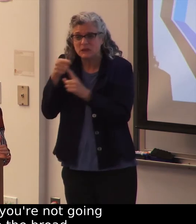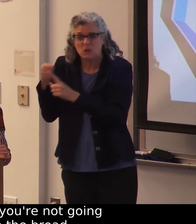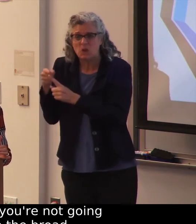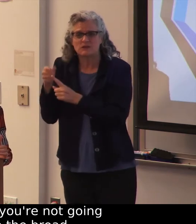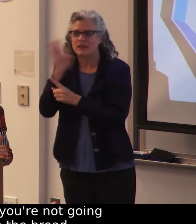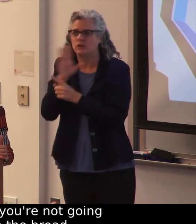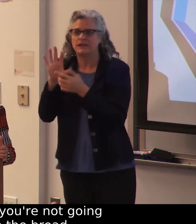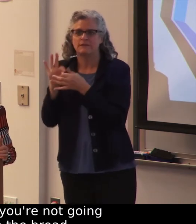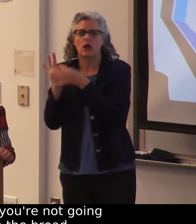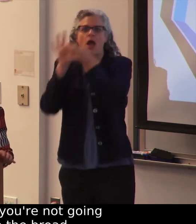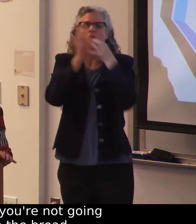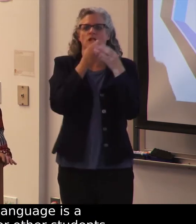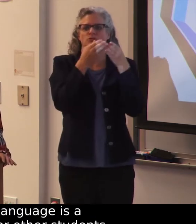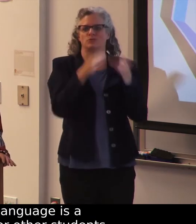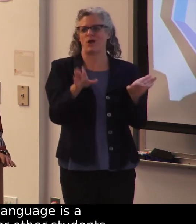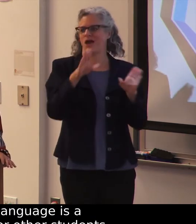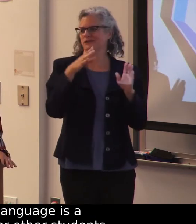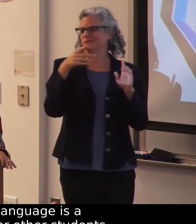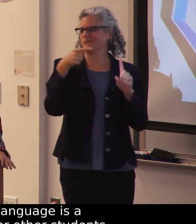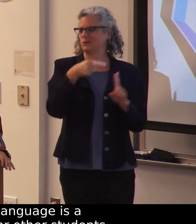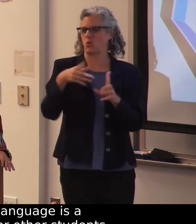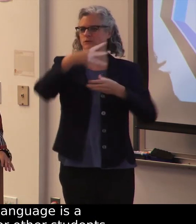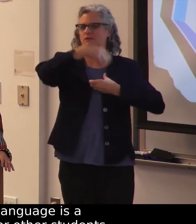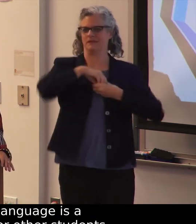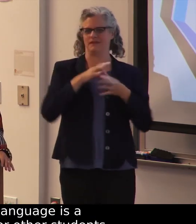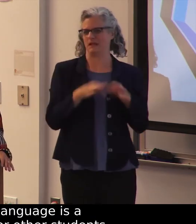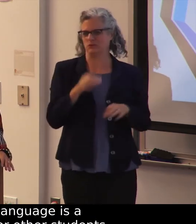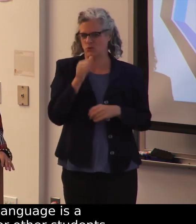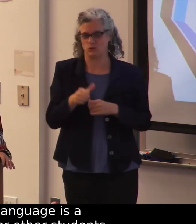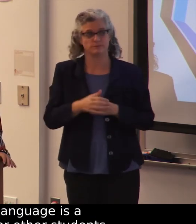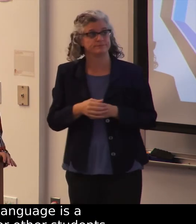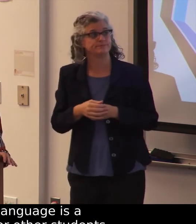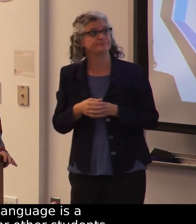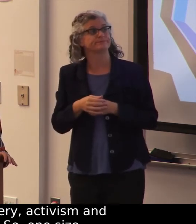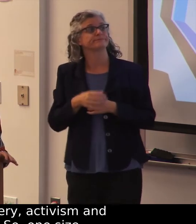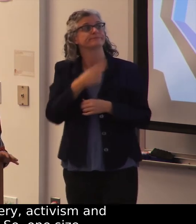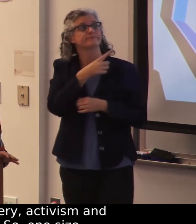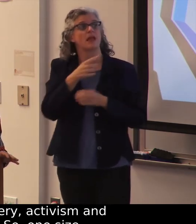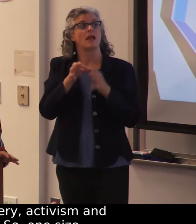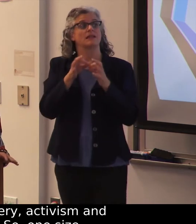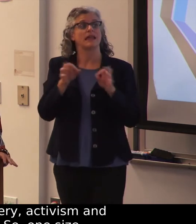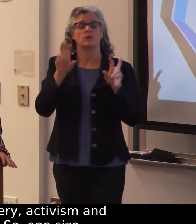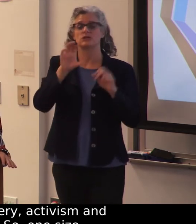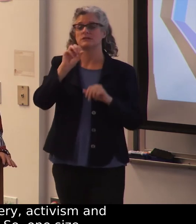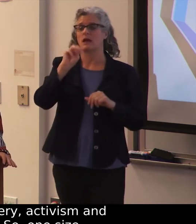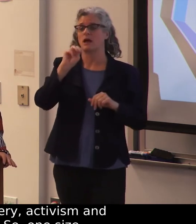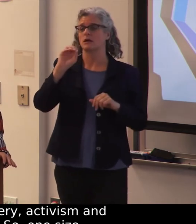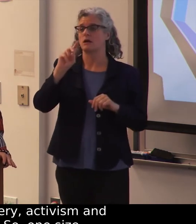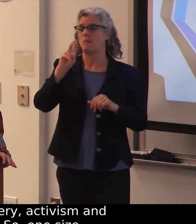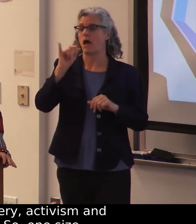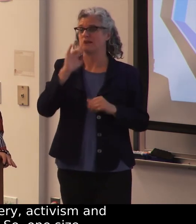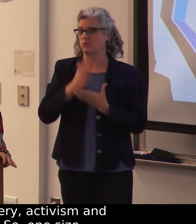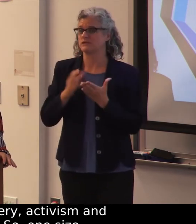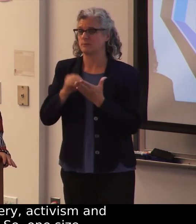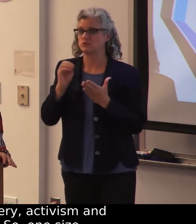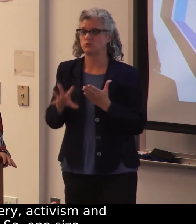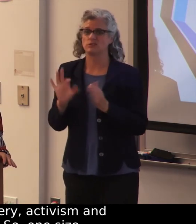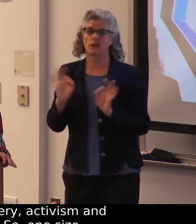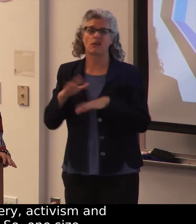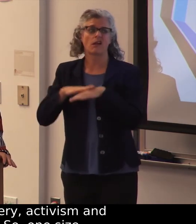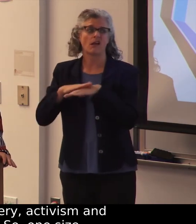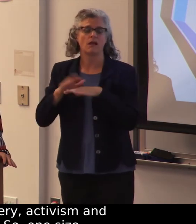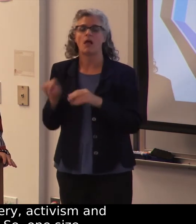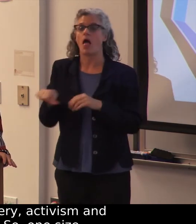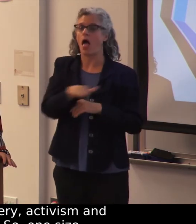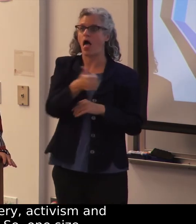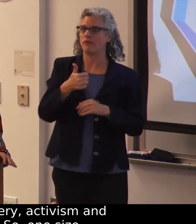So for some students, language is a commodity. For other students, it's a vehicle for self-discovery, activism, and influence and